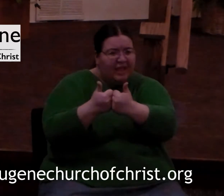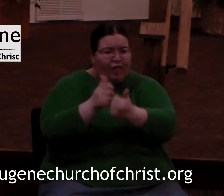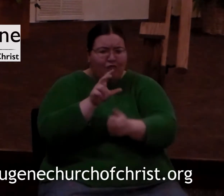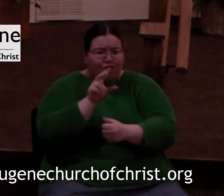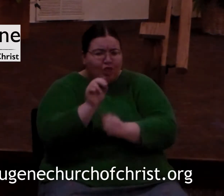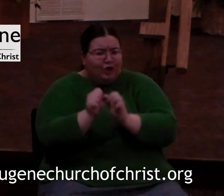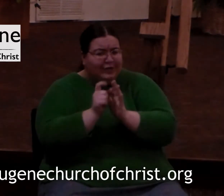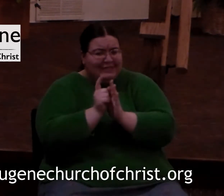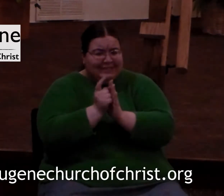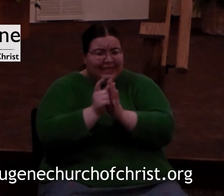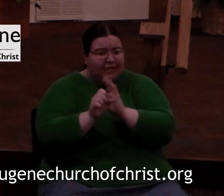was the best ad.